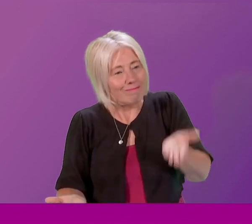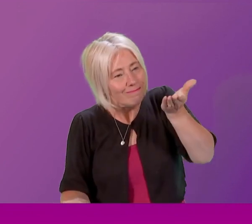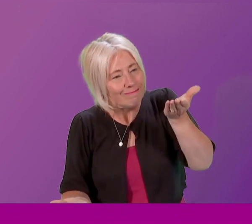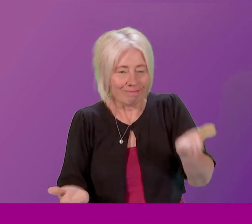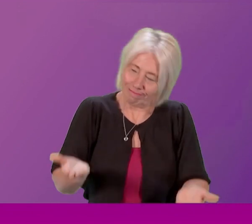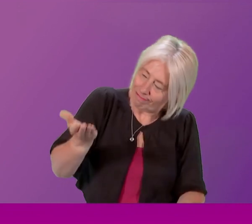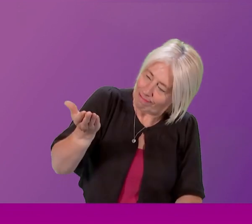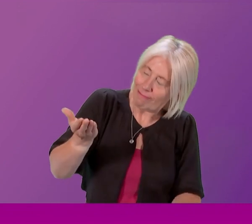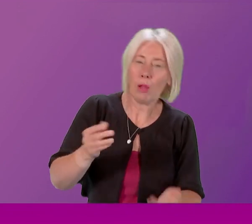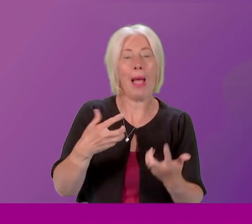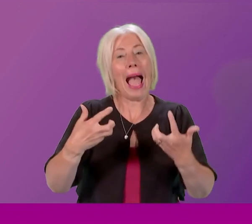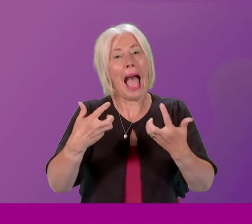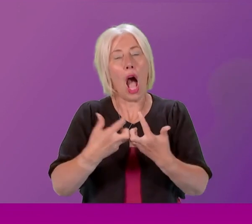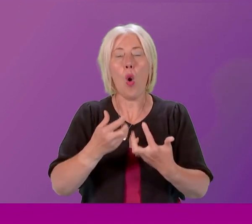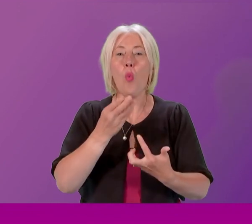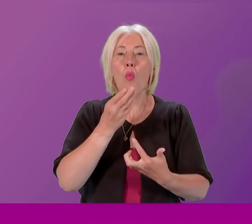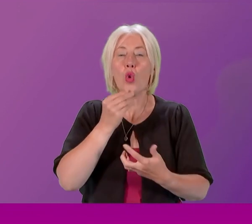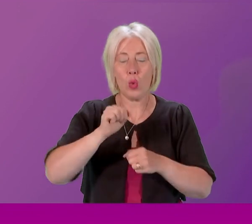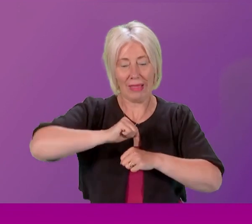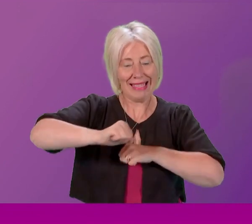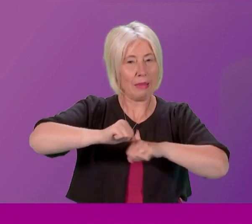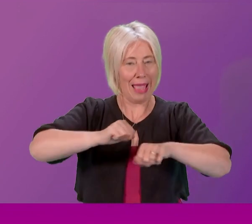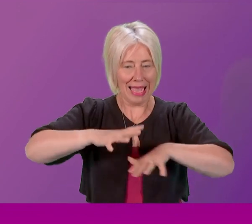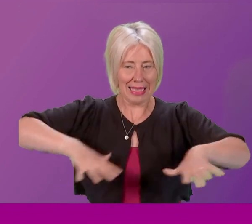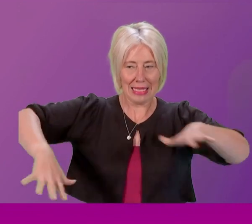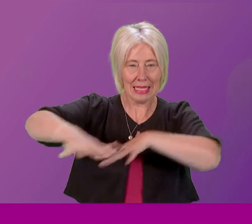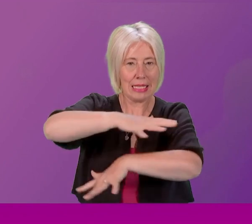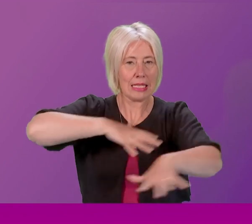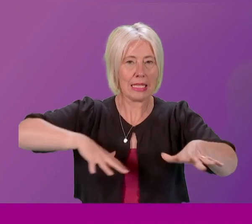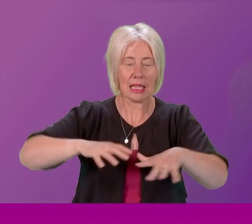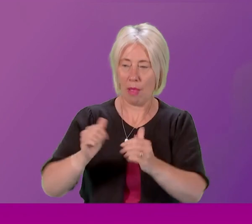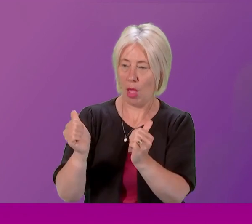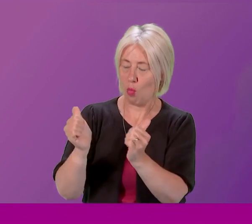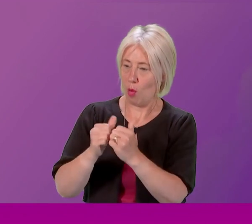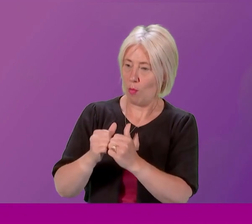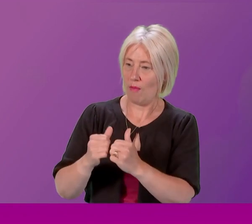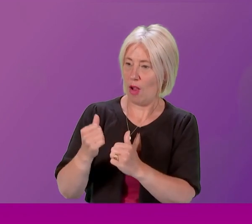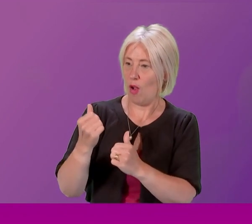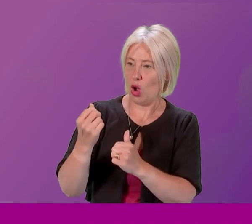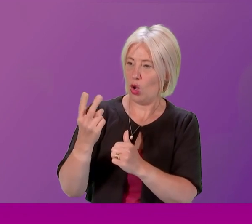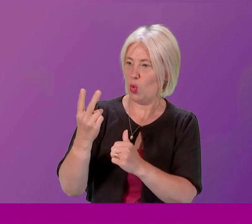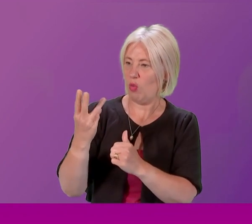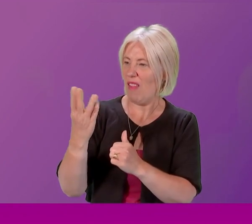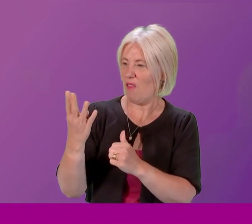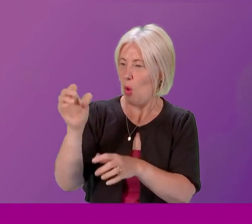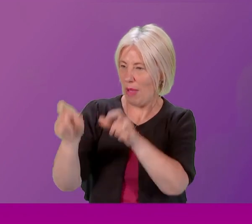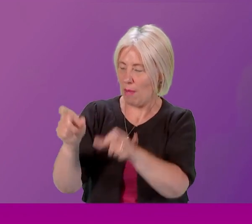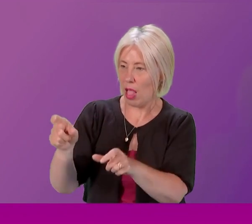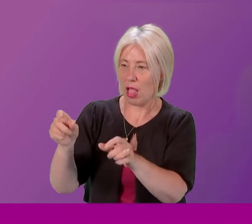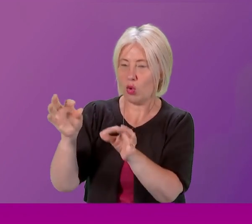think how we use our spaces, where it's appropriate for one person, two people, three people, four people to